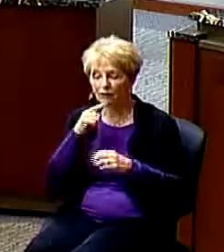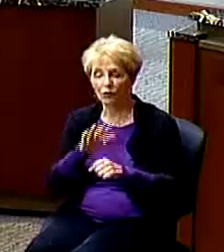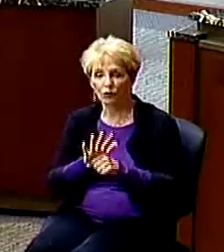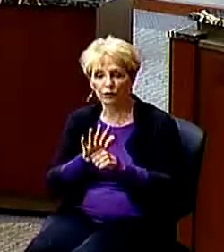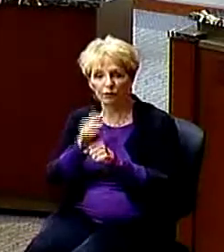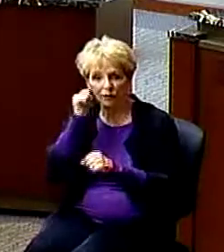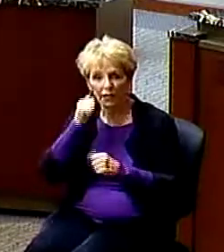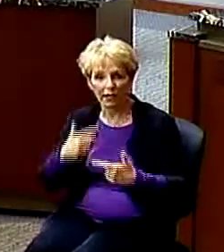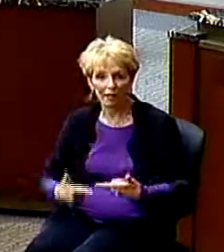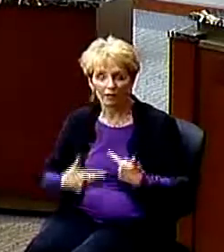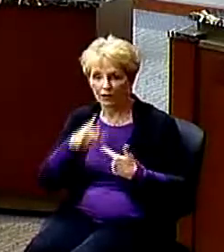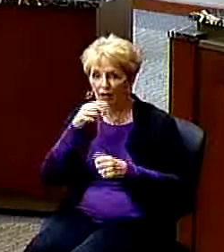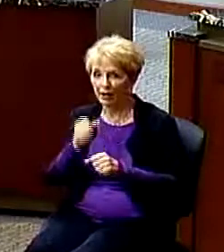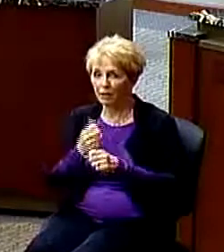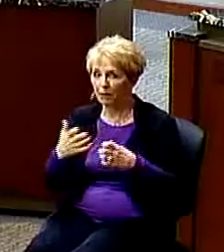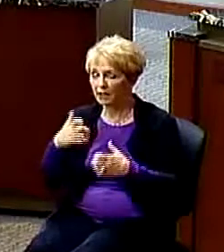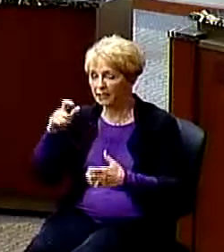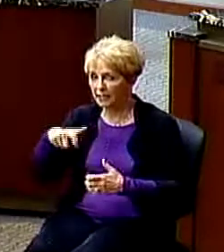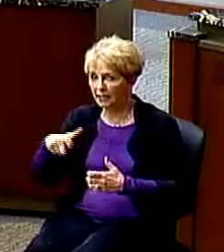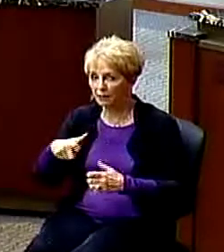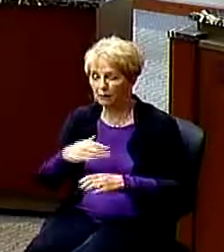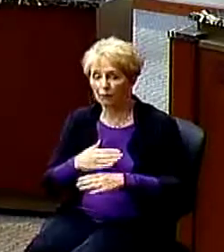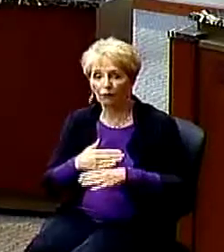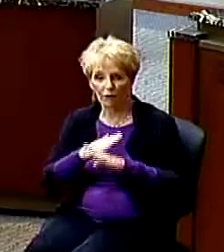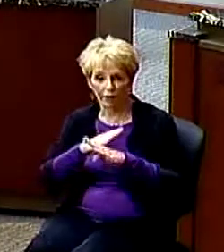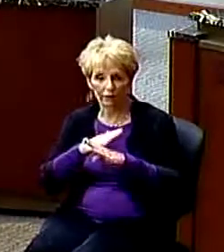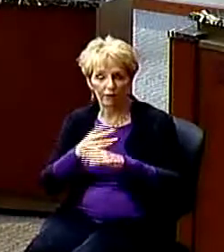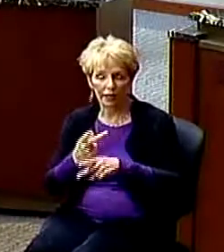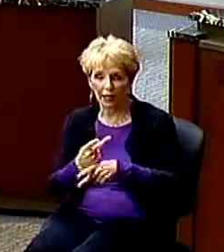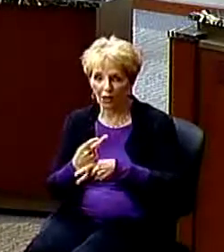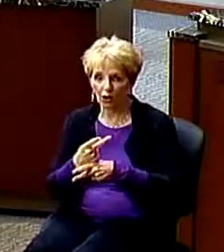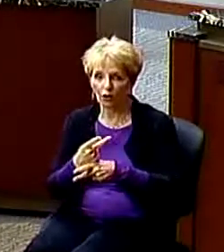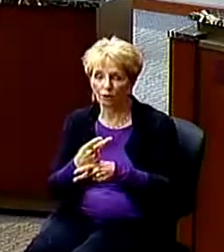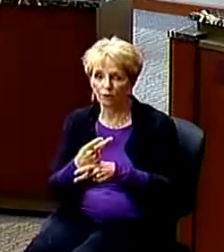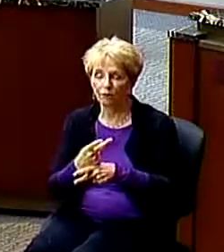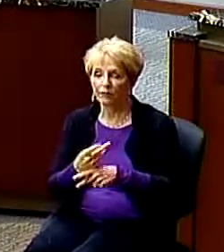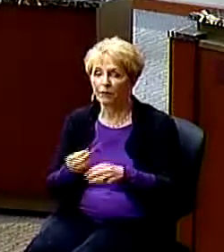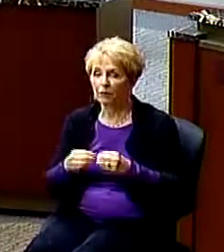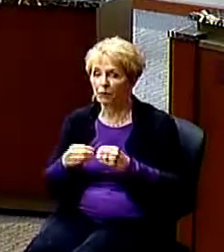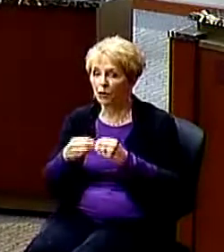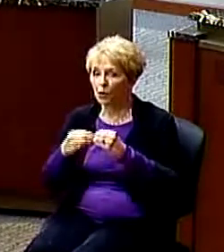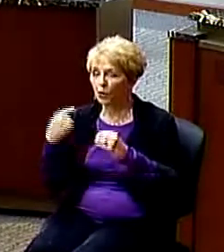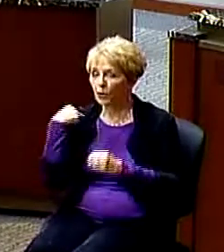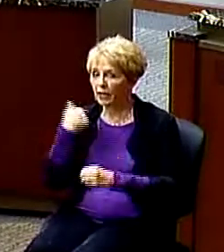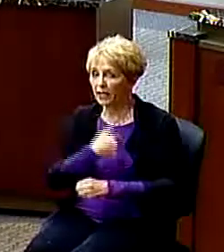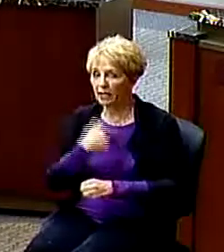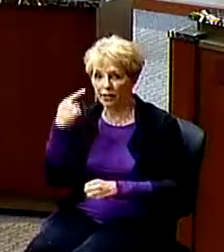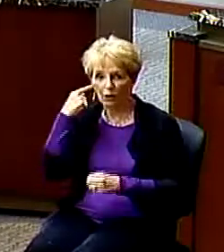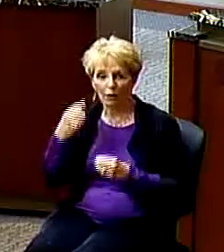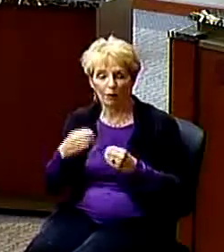daily life are not getting much needed preventative care. Increasingly, we hear about